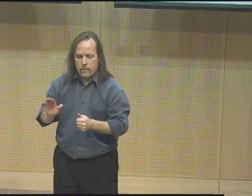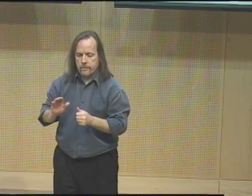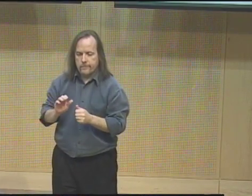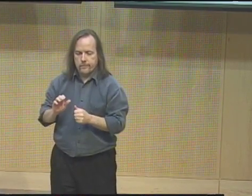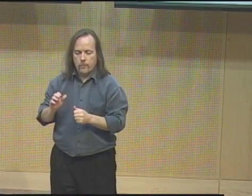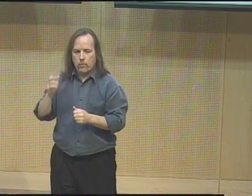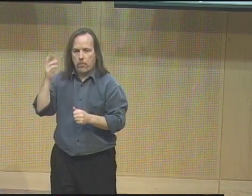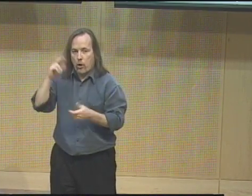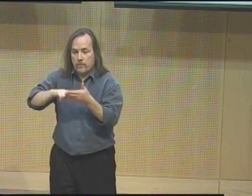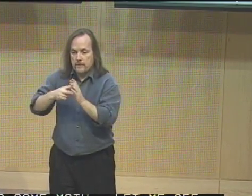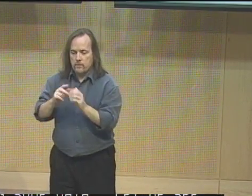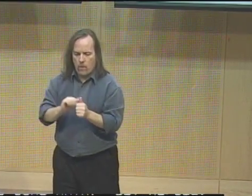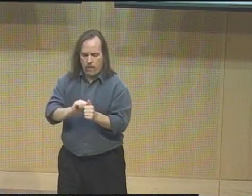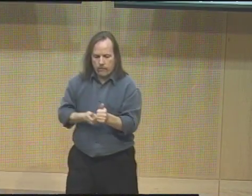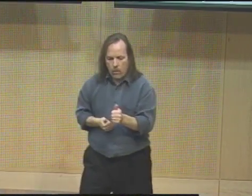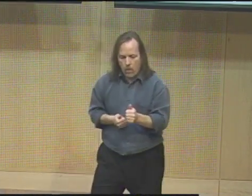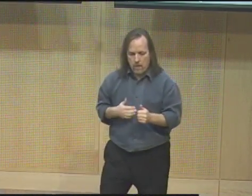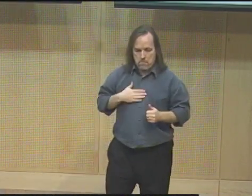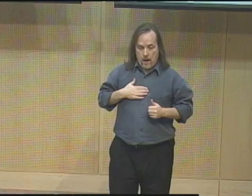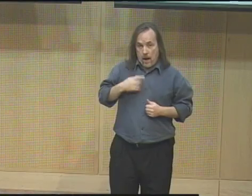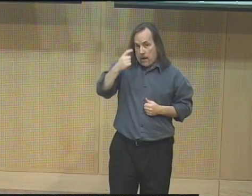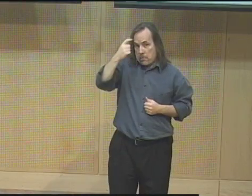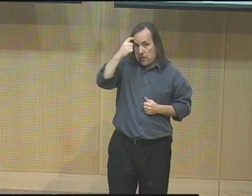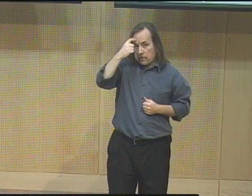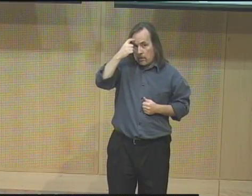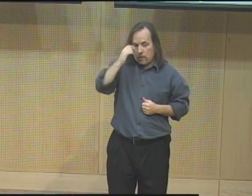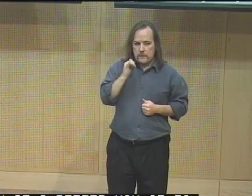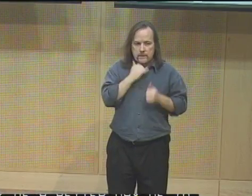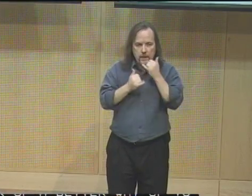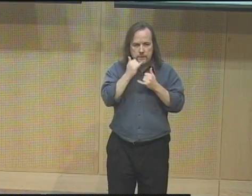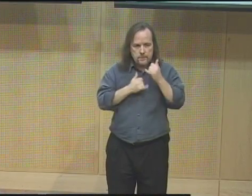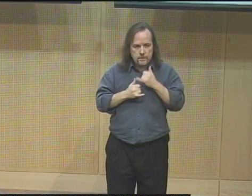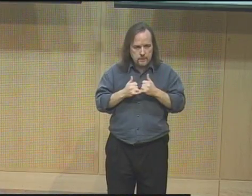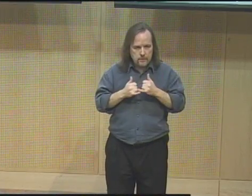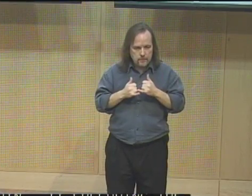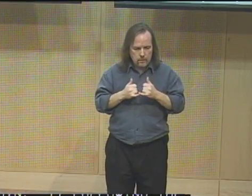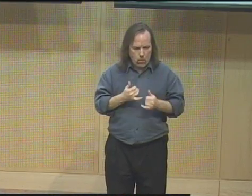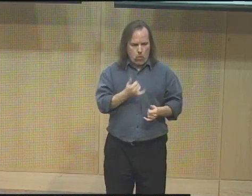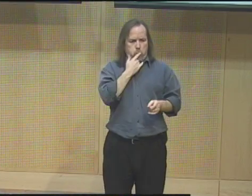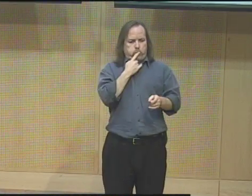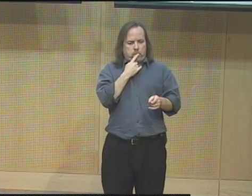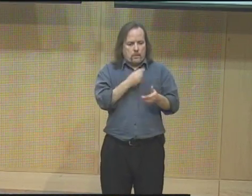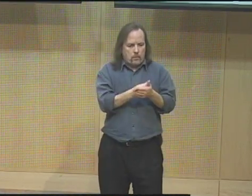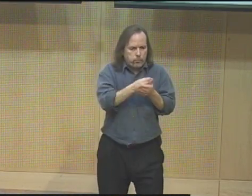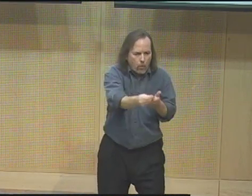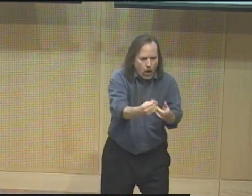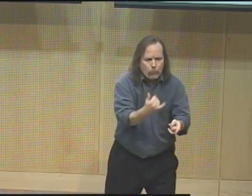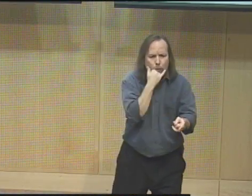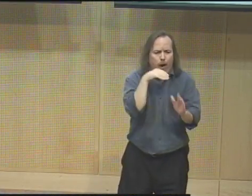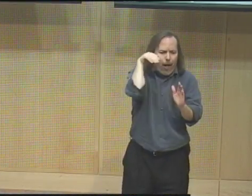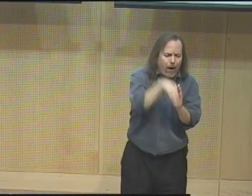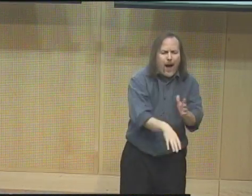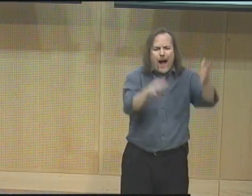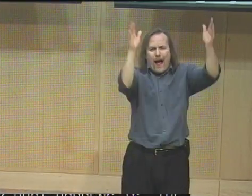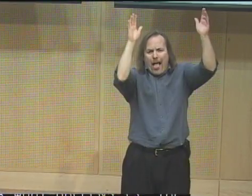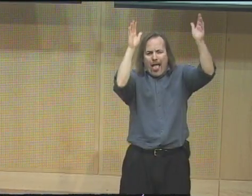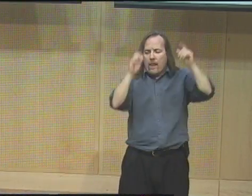purchases are made based on specific numbers in the index. Now, individuals might make a